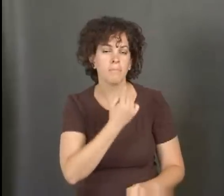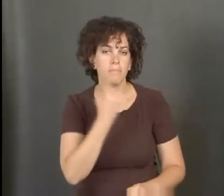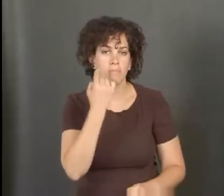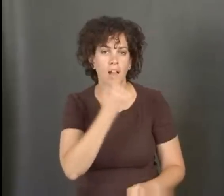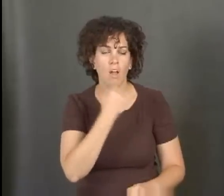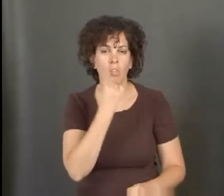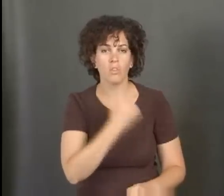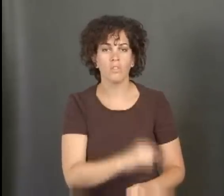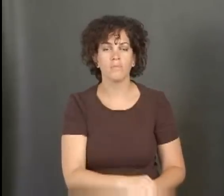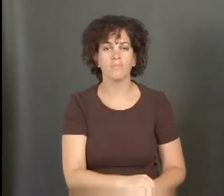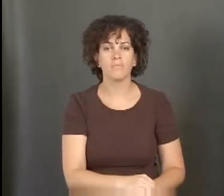Mouth.